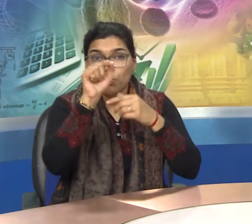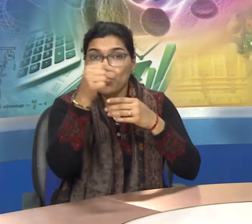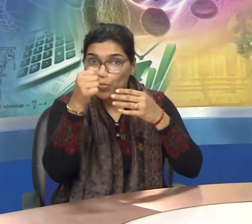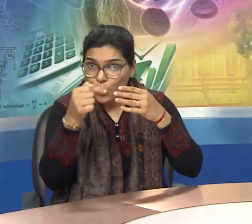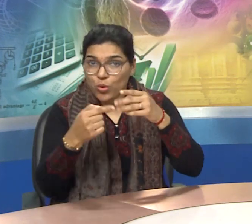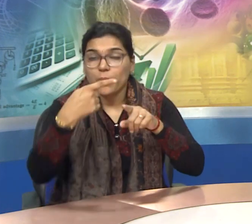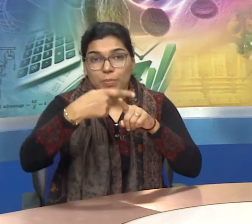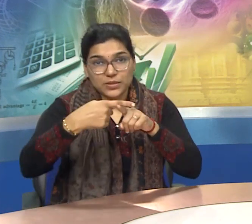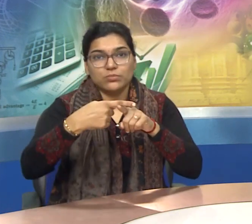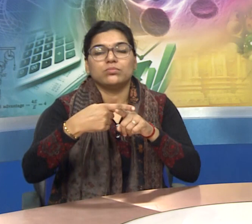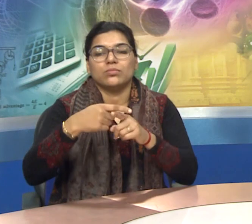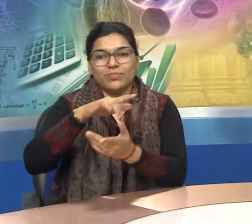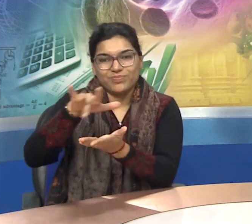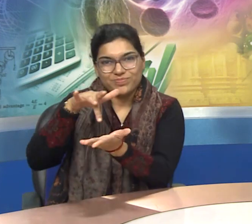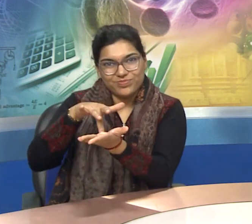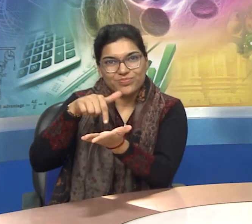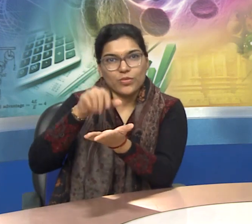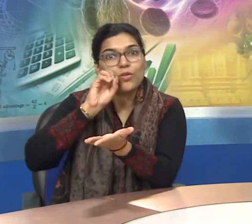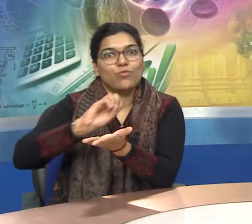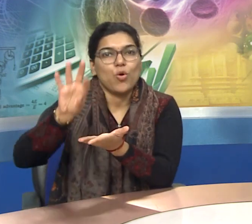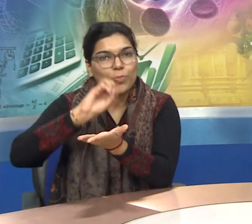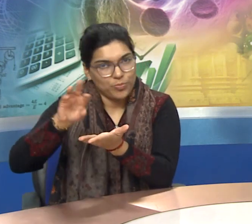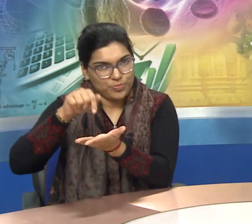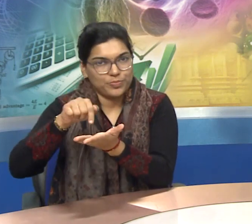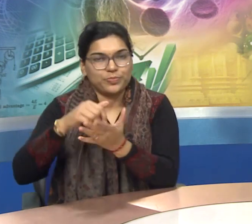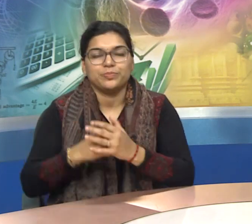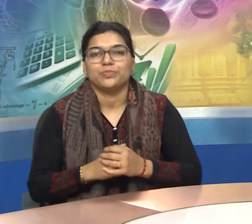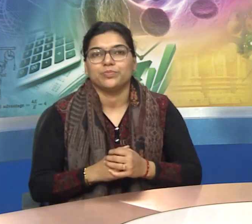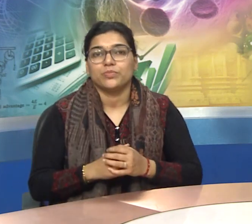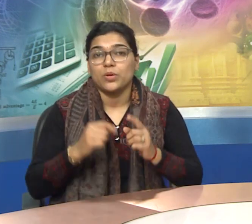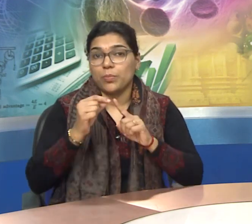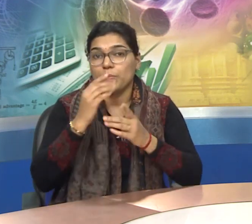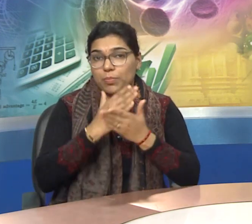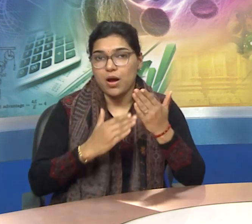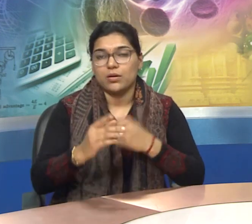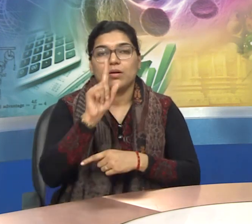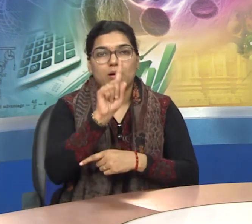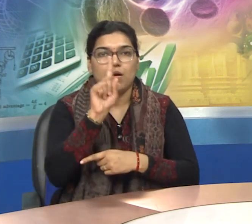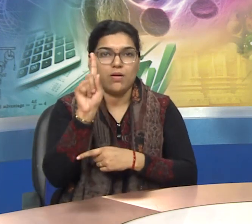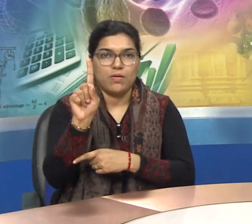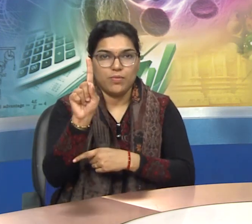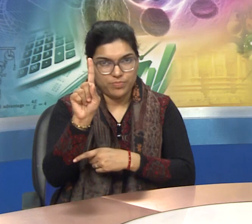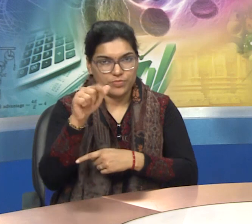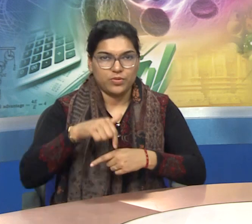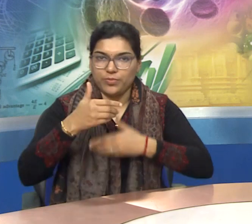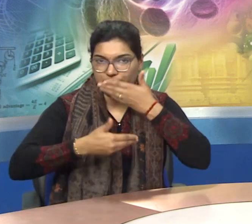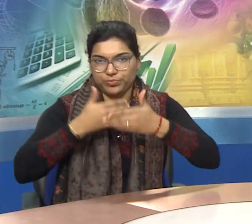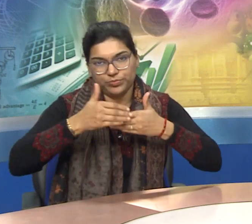In this lesson, we will be understanding different types of libraries and information